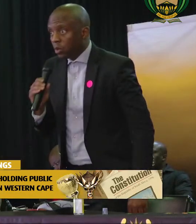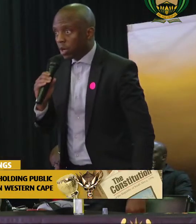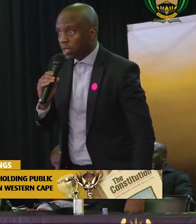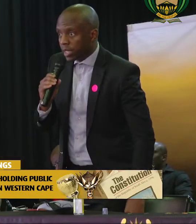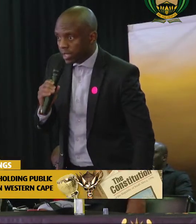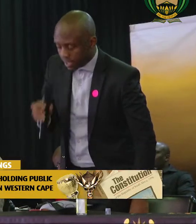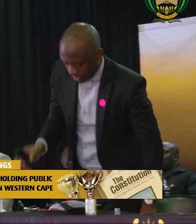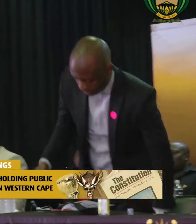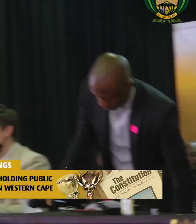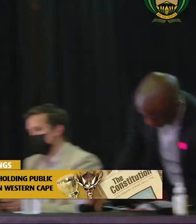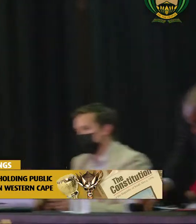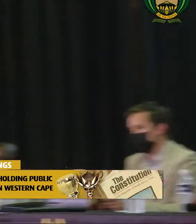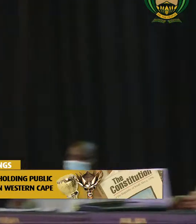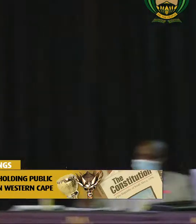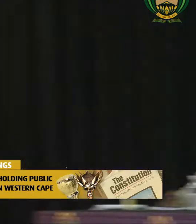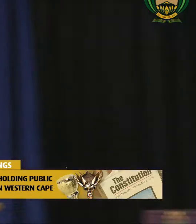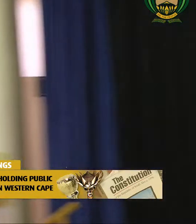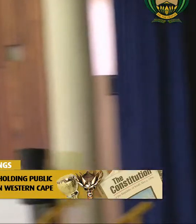We can start.